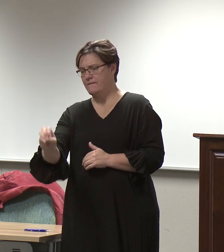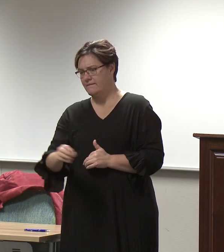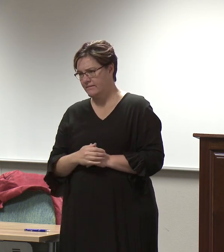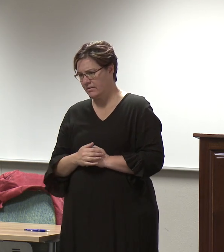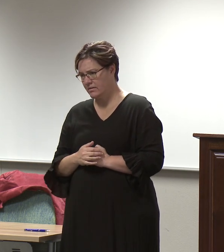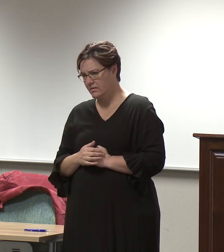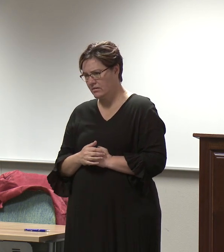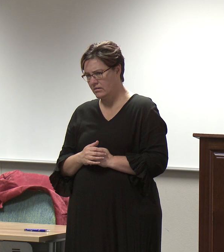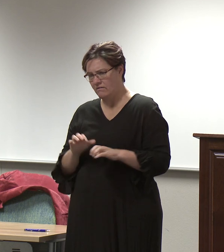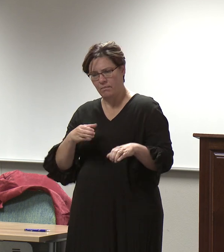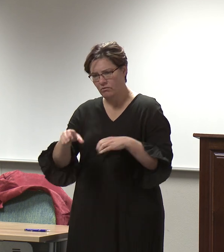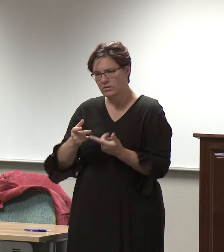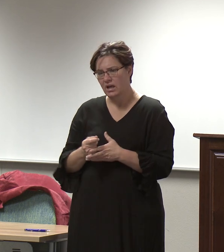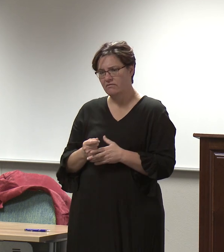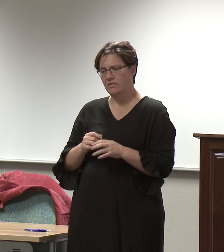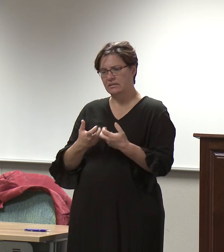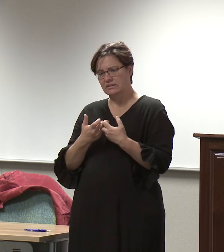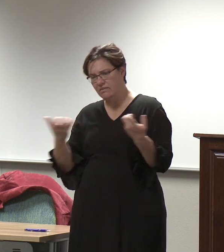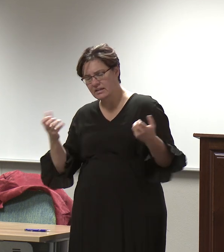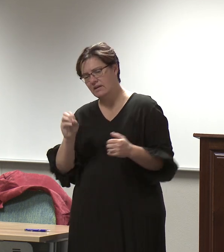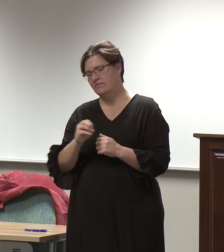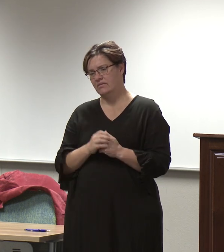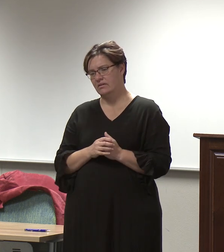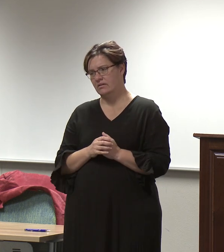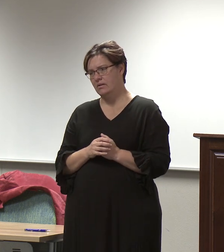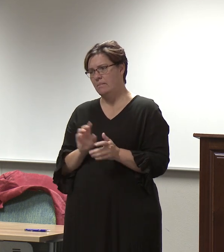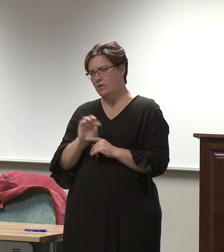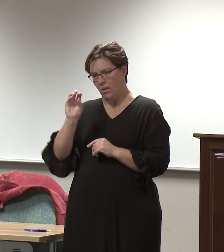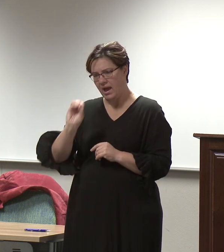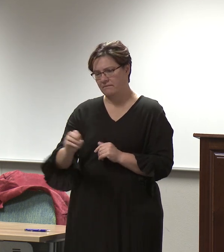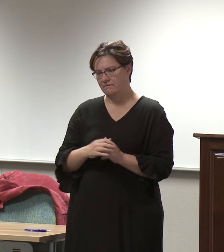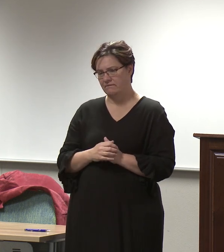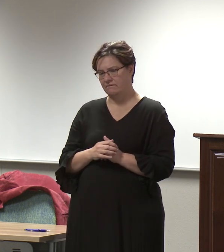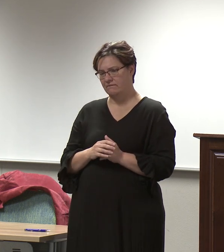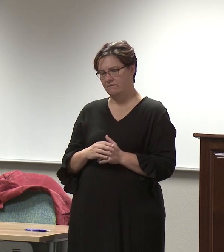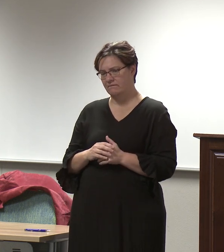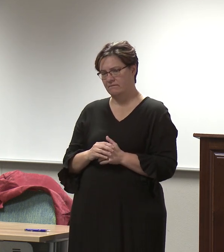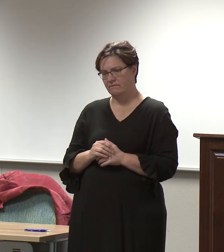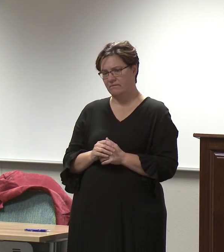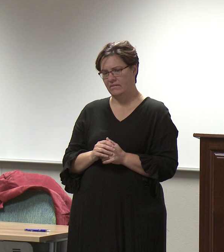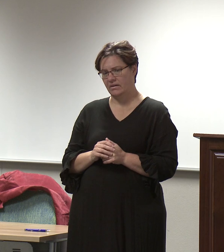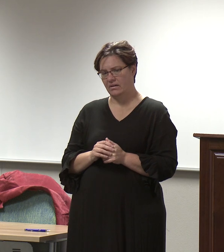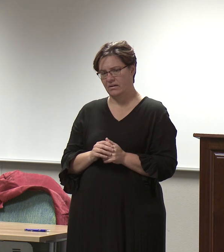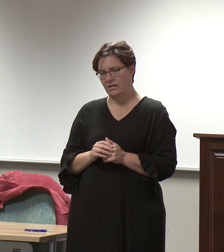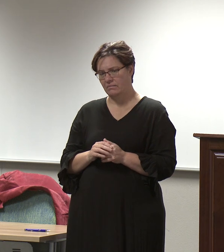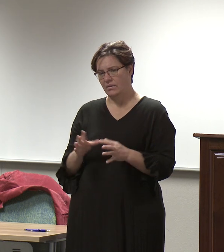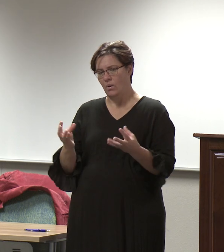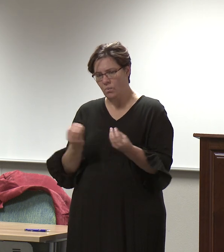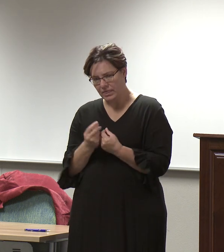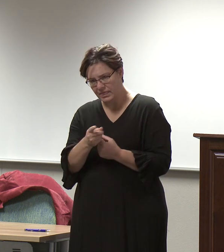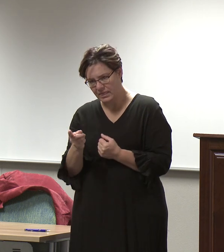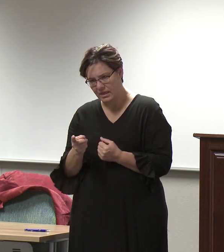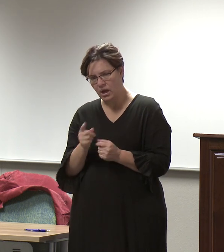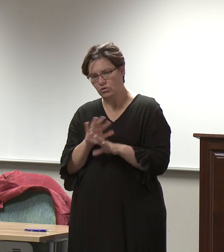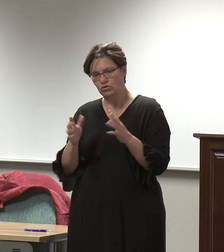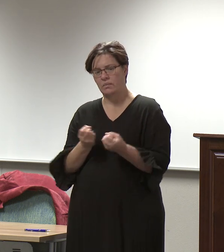feminist movements and so on, they're very divided, very separate, but we have them. So I've been with them, not so much in